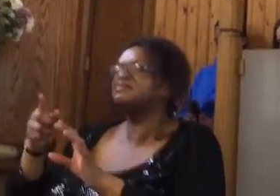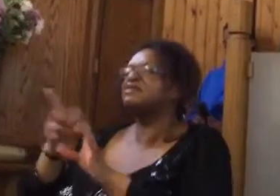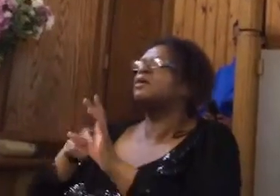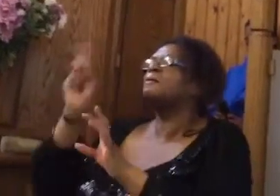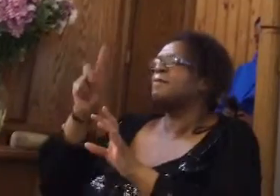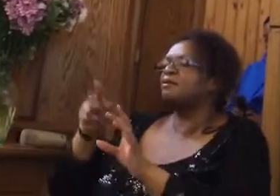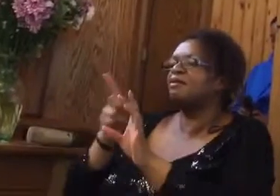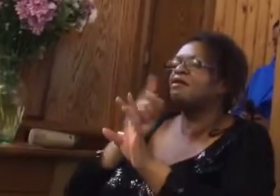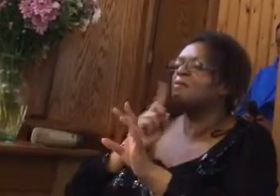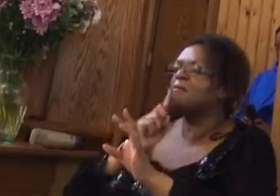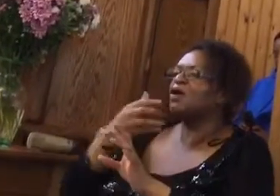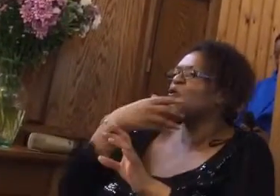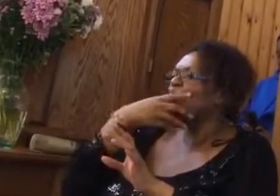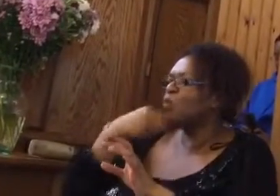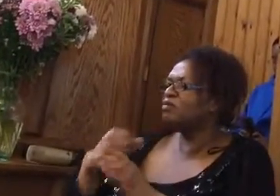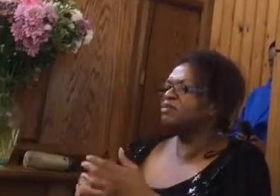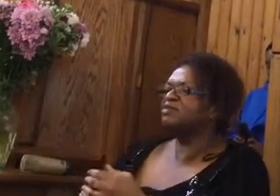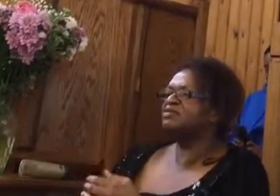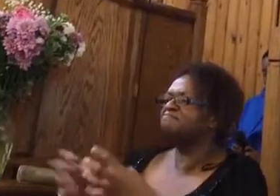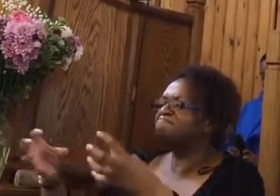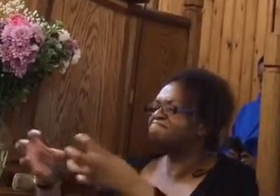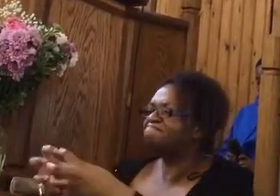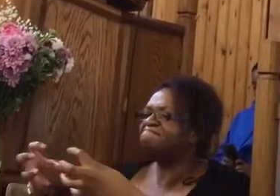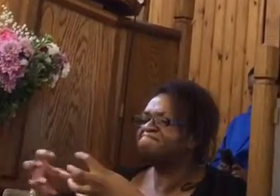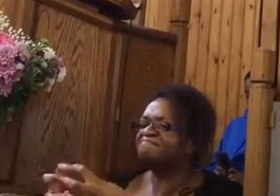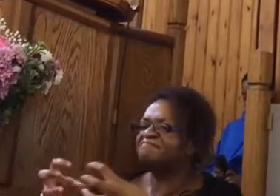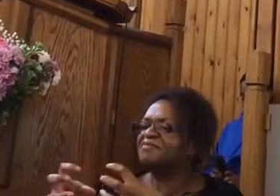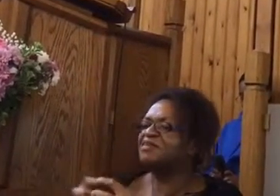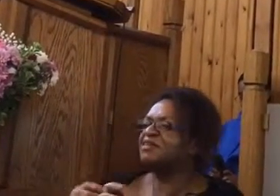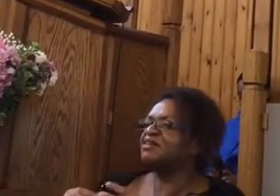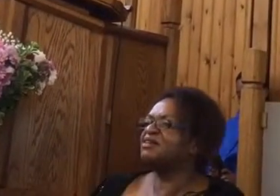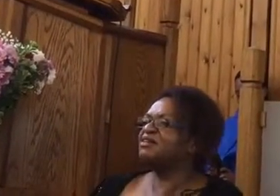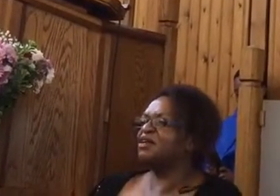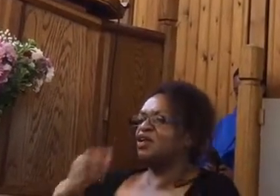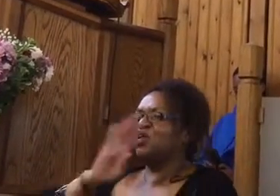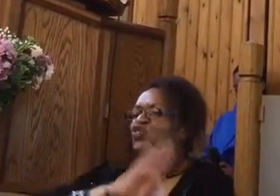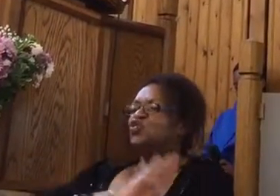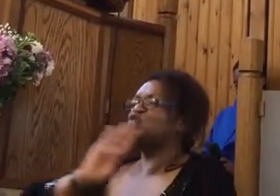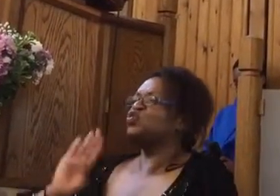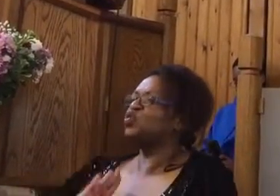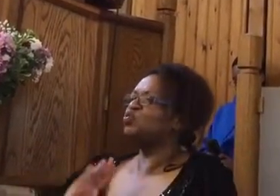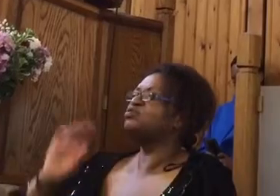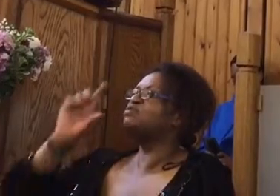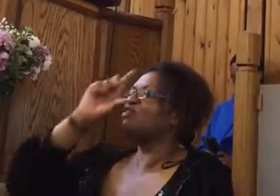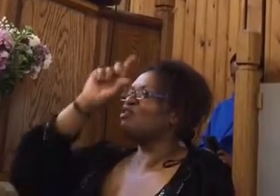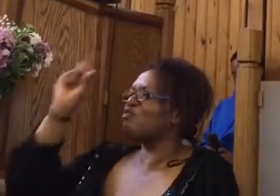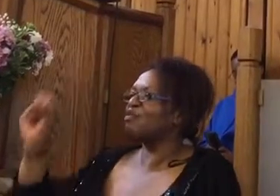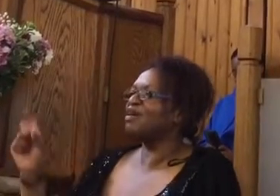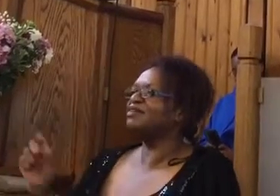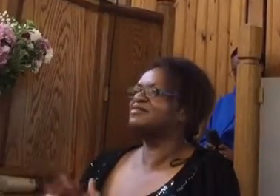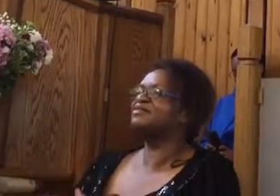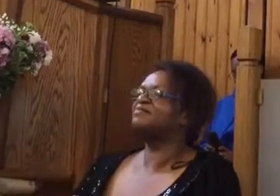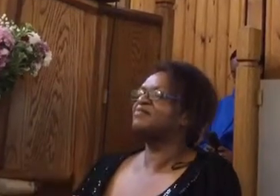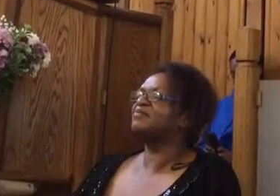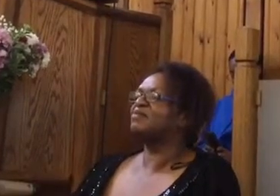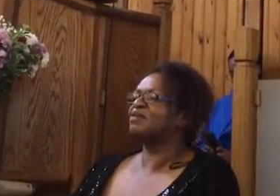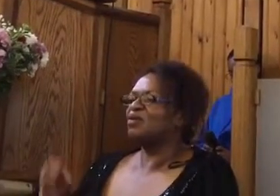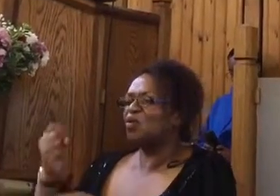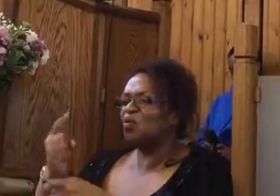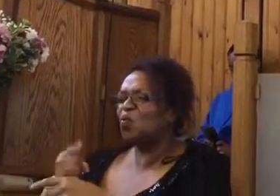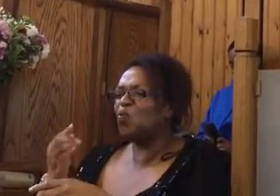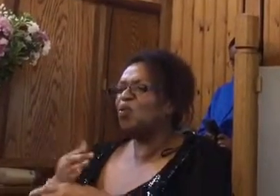young men and young women, can you not form companies and, as soldiers of Christ, enlist in the work of